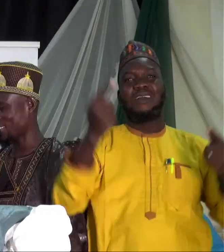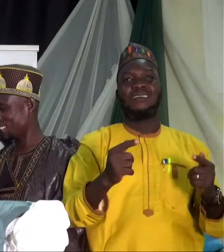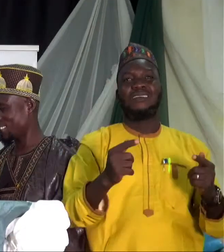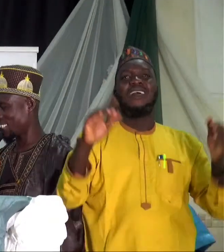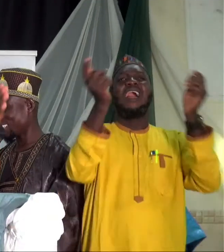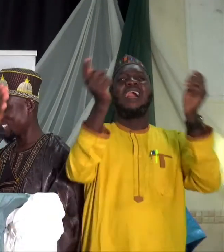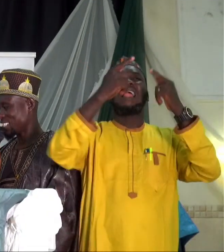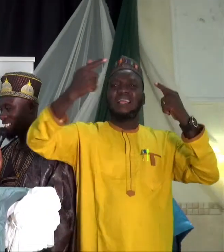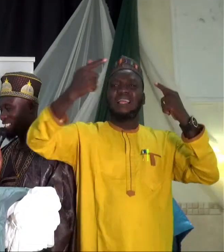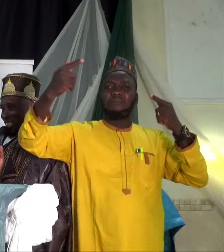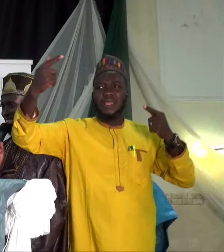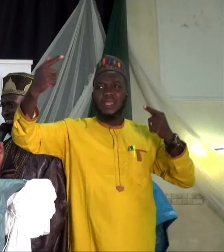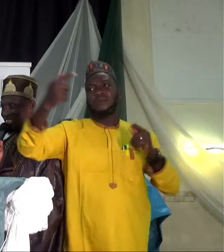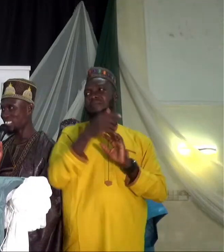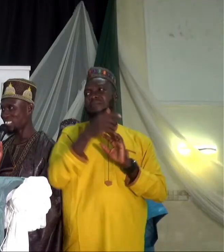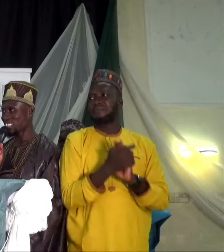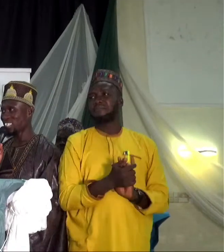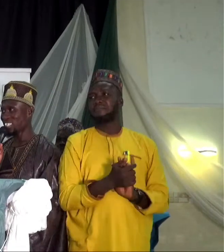Kadirullah